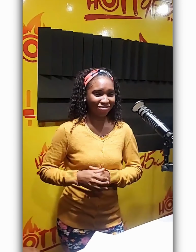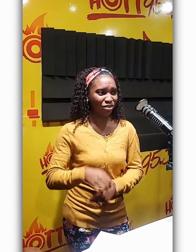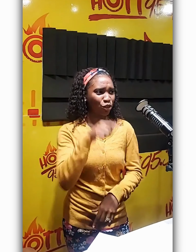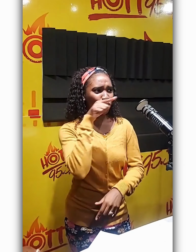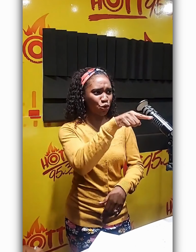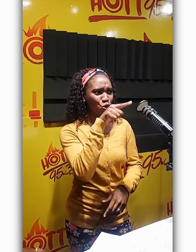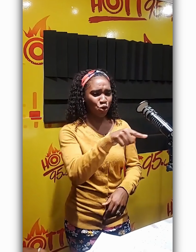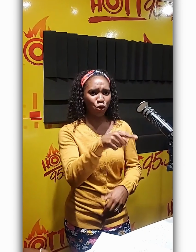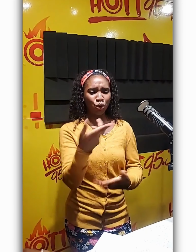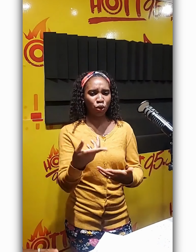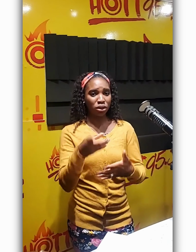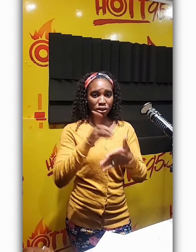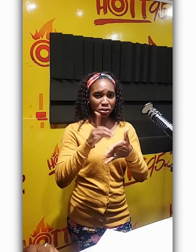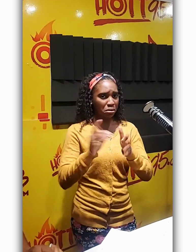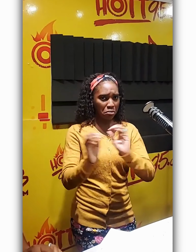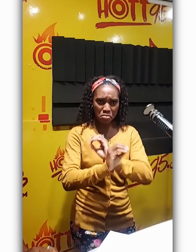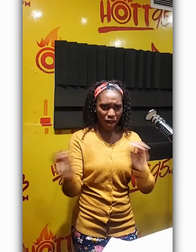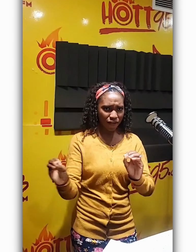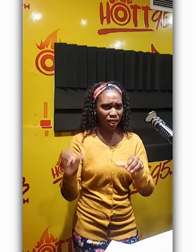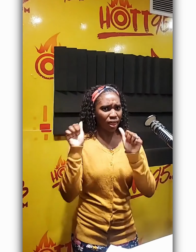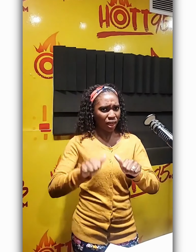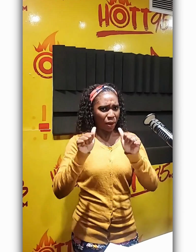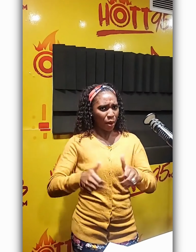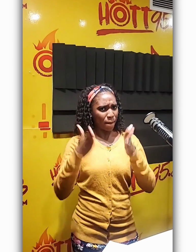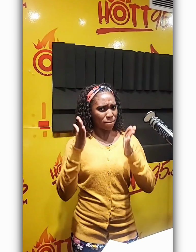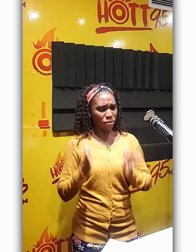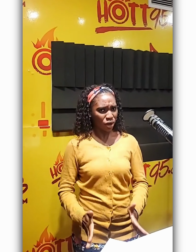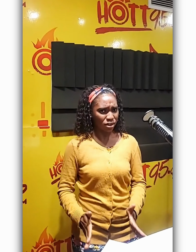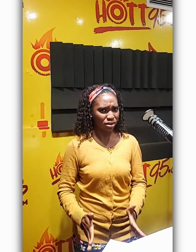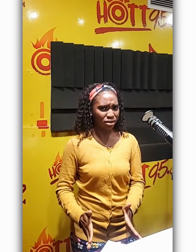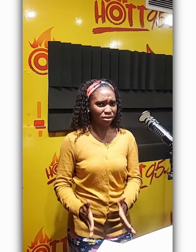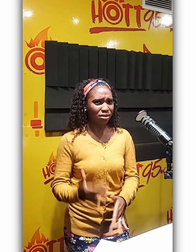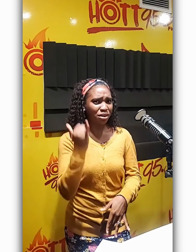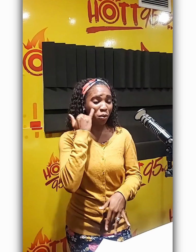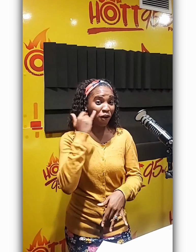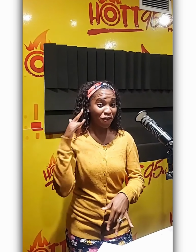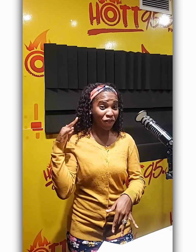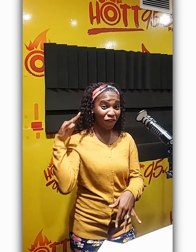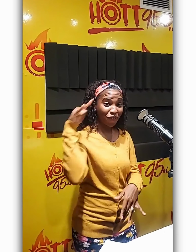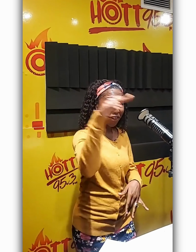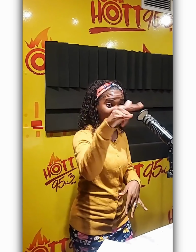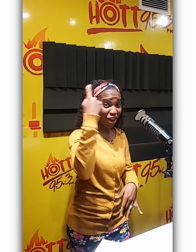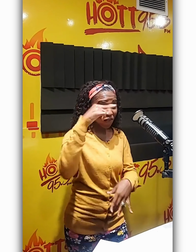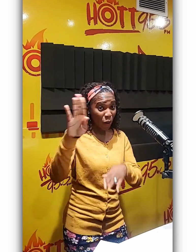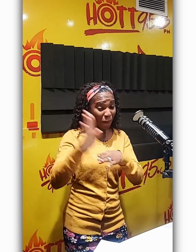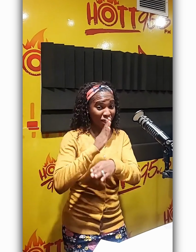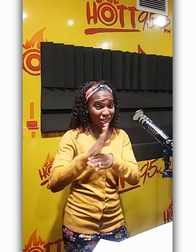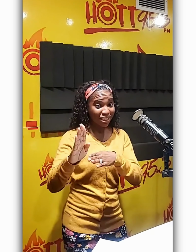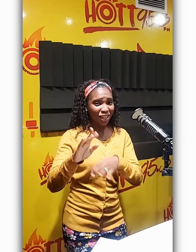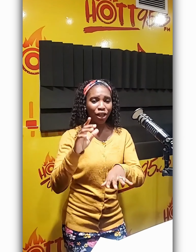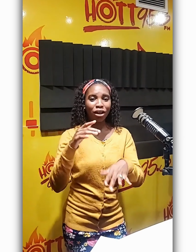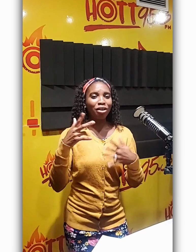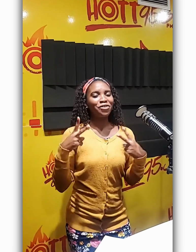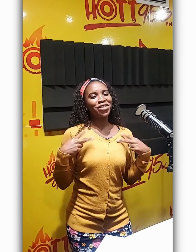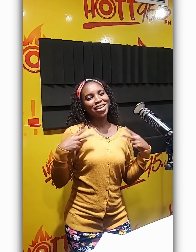man, I want you to speak about your experience getting on the plane and going to do business, not Right. pleasure. Cause no, you experience it both, and